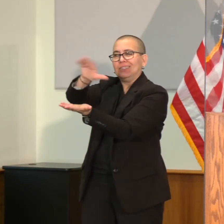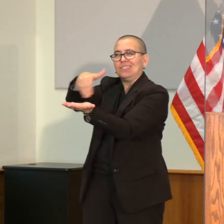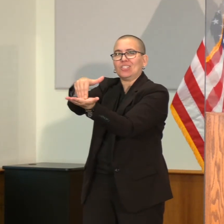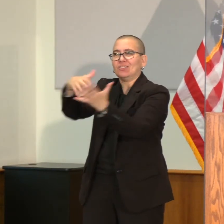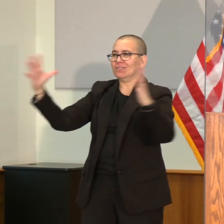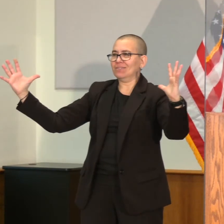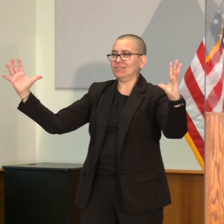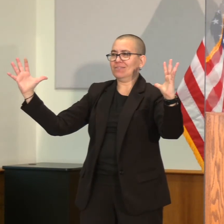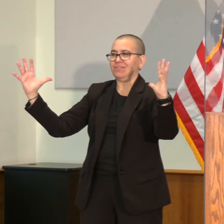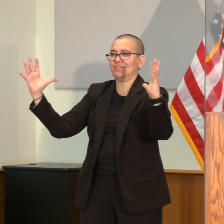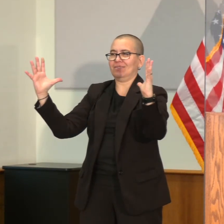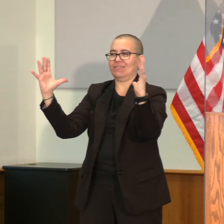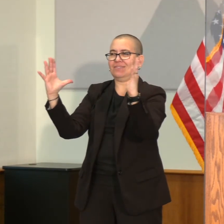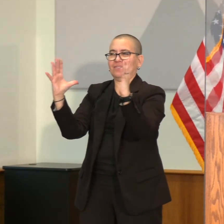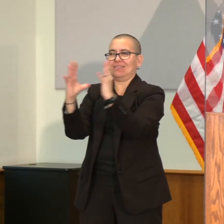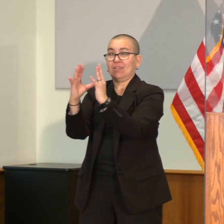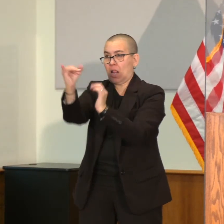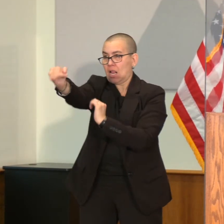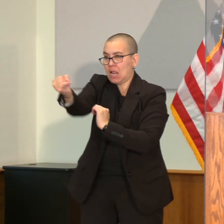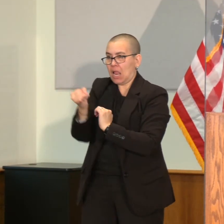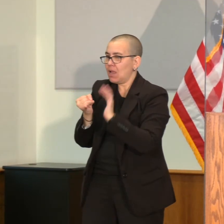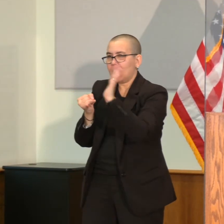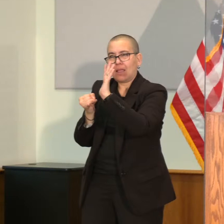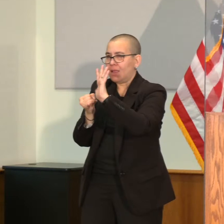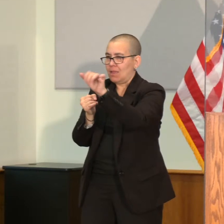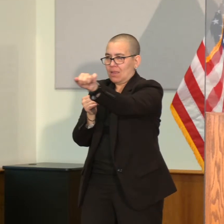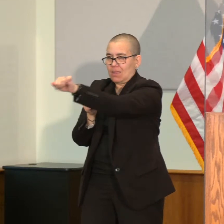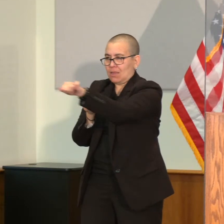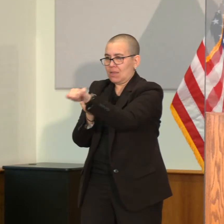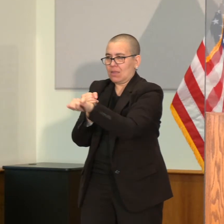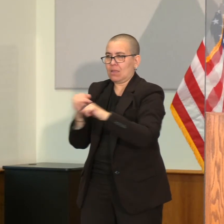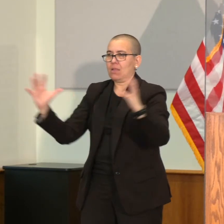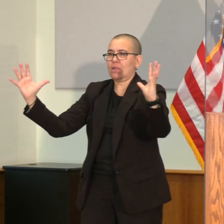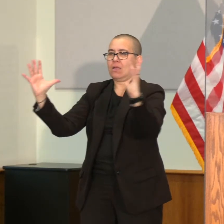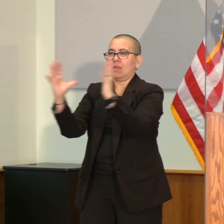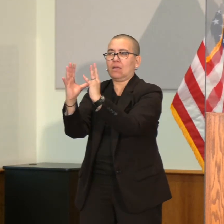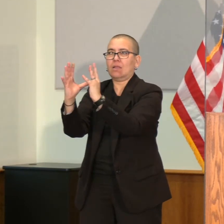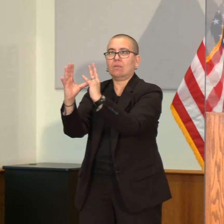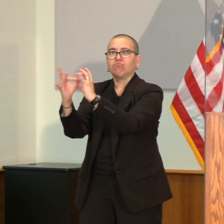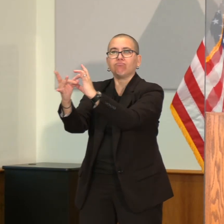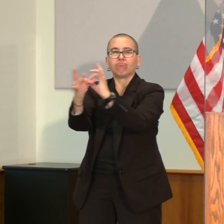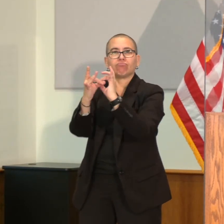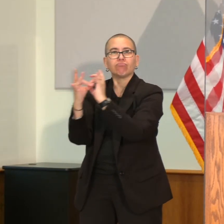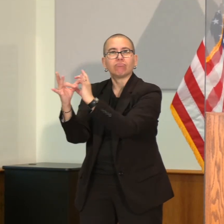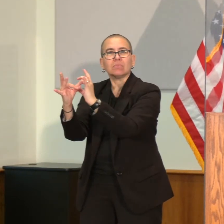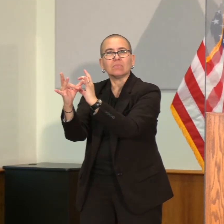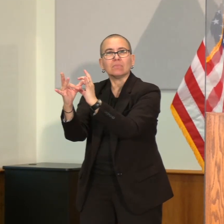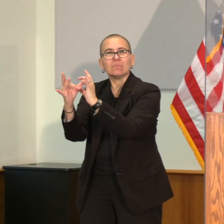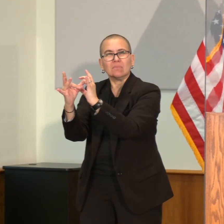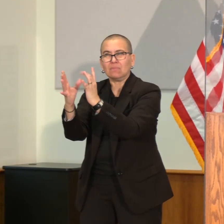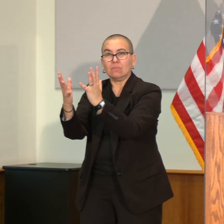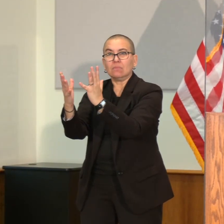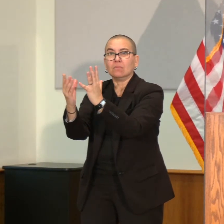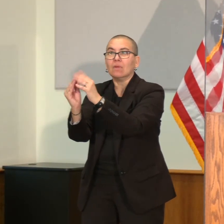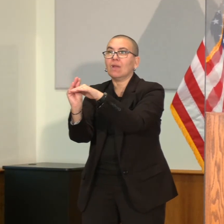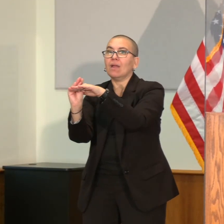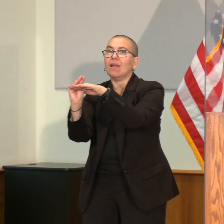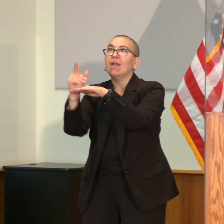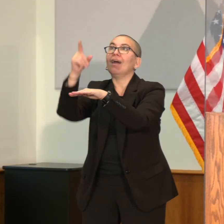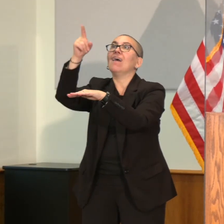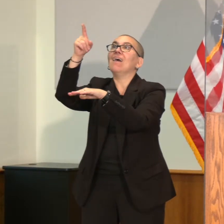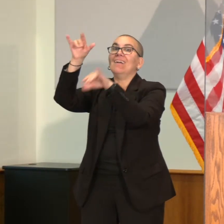everyone. It's precisely when our systems are given the permission